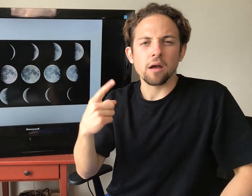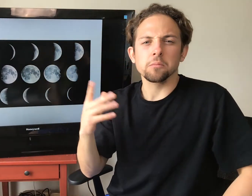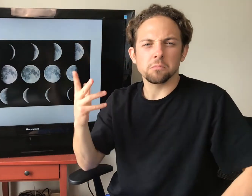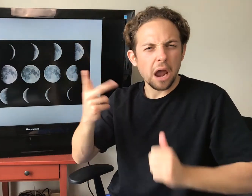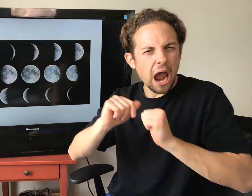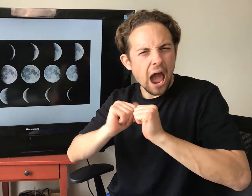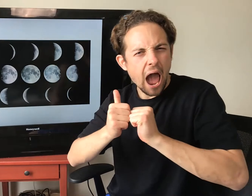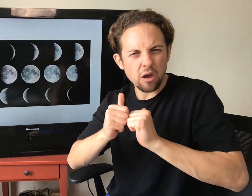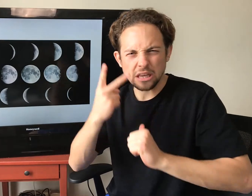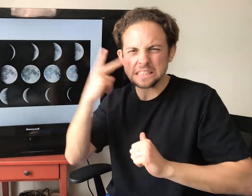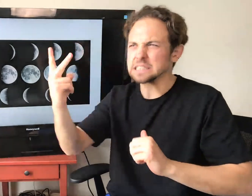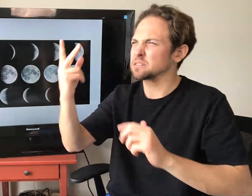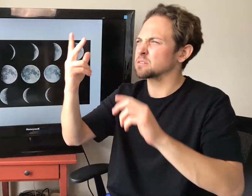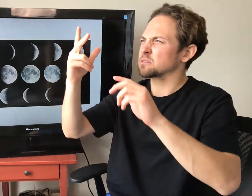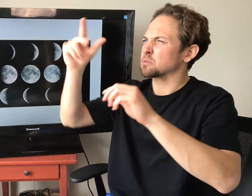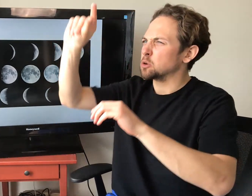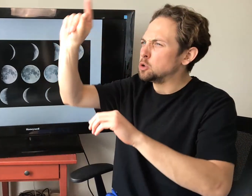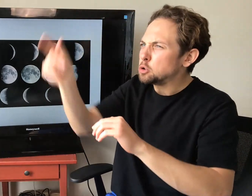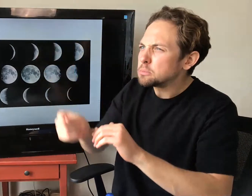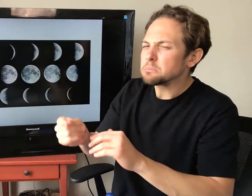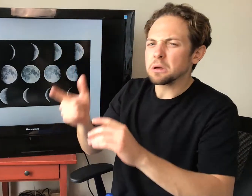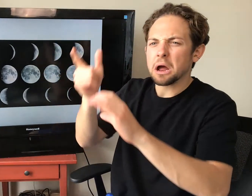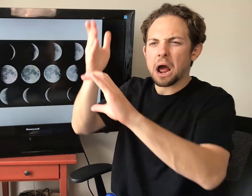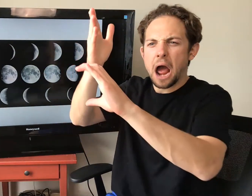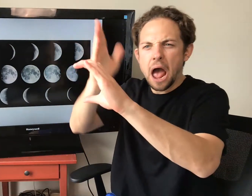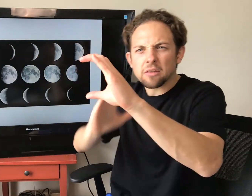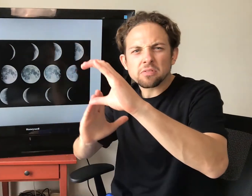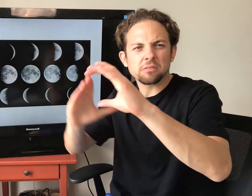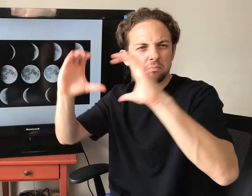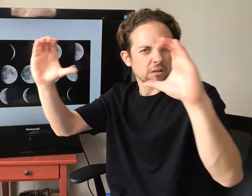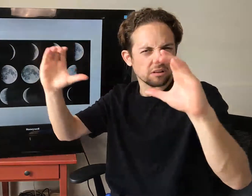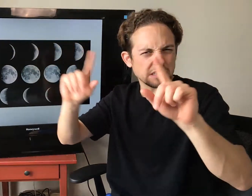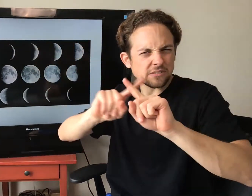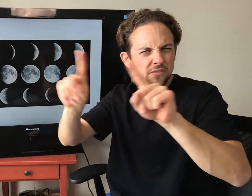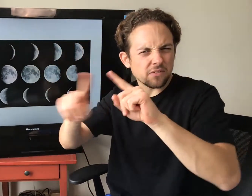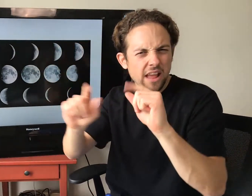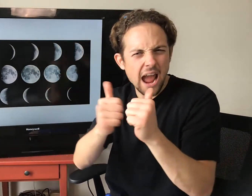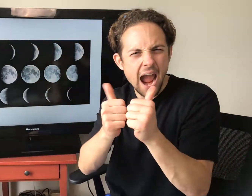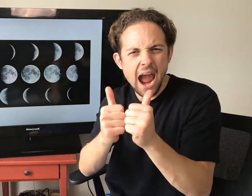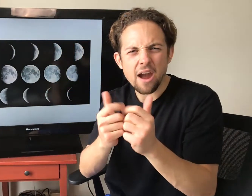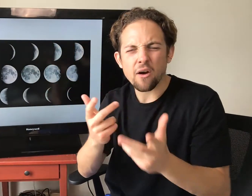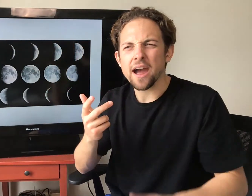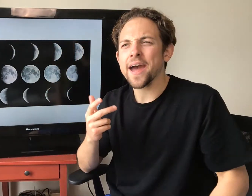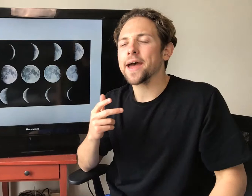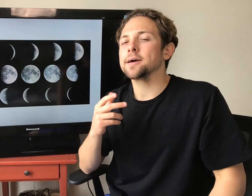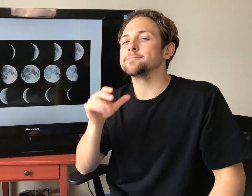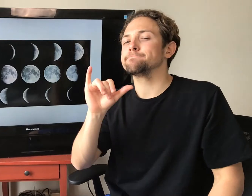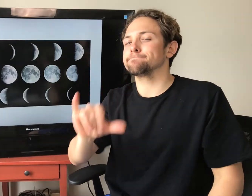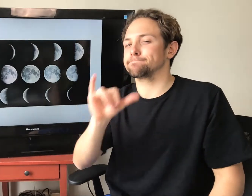time? No, it's the same moon, but why does it look so different in the sky sometimes, depending on the night?